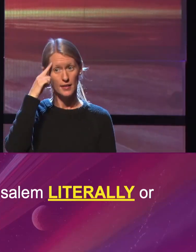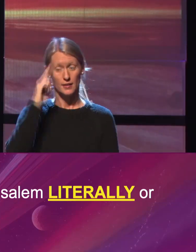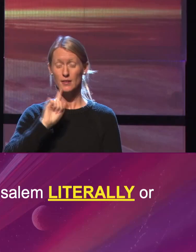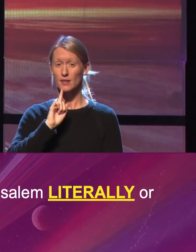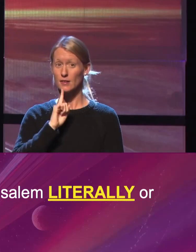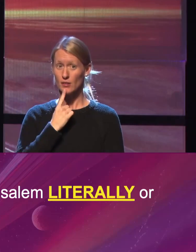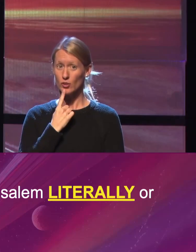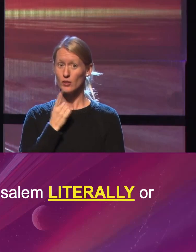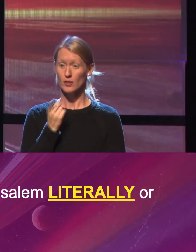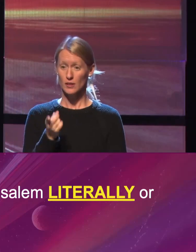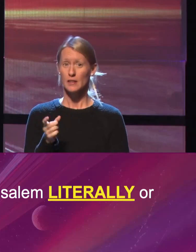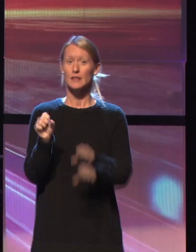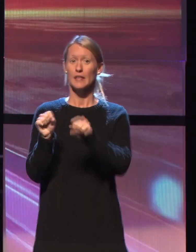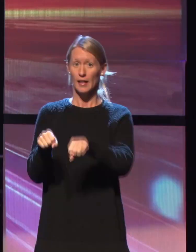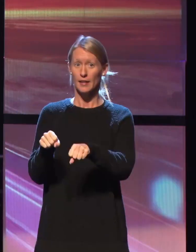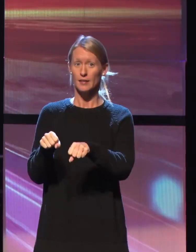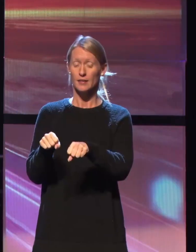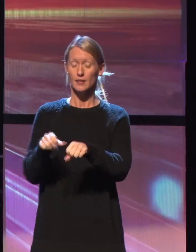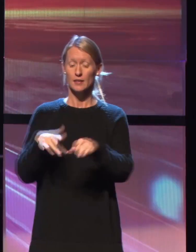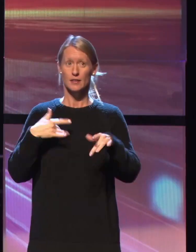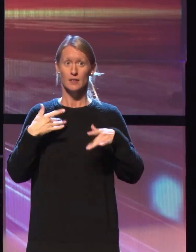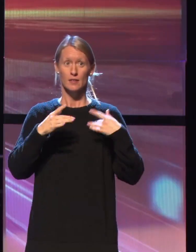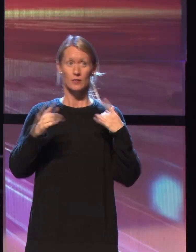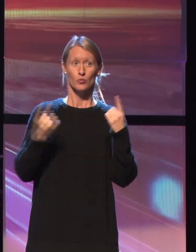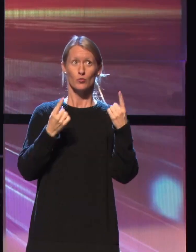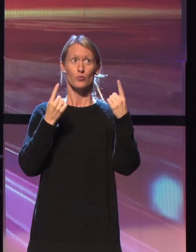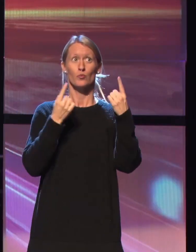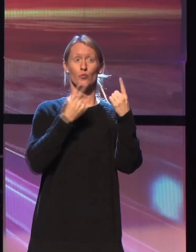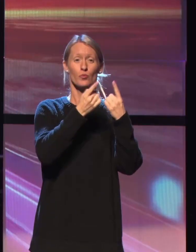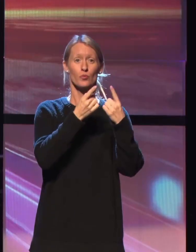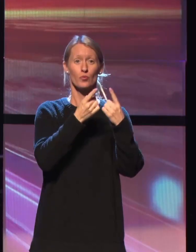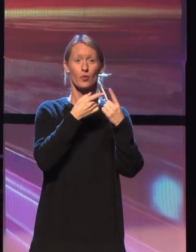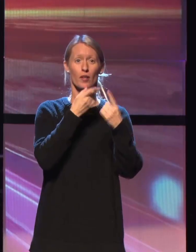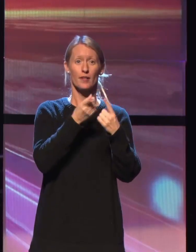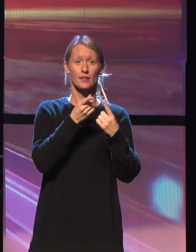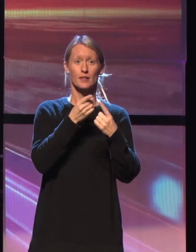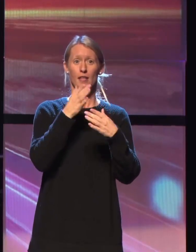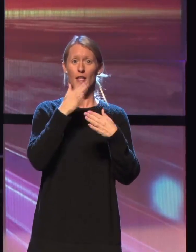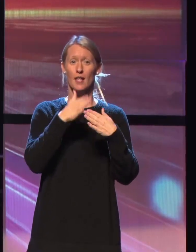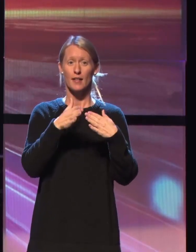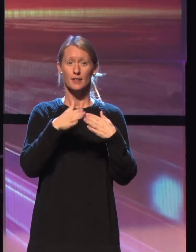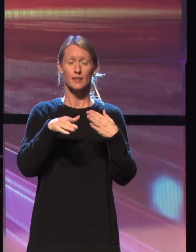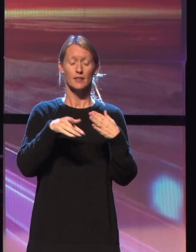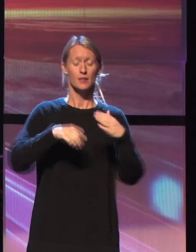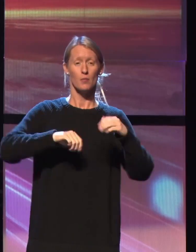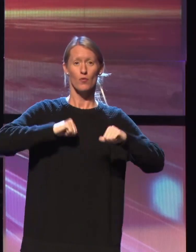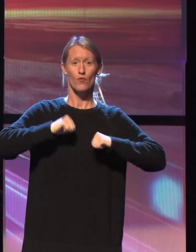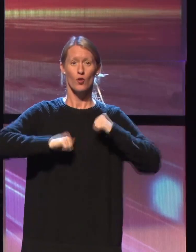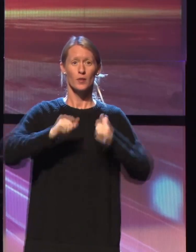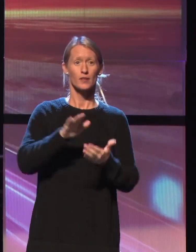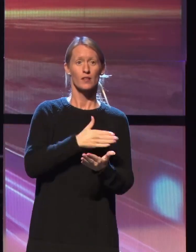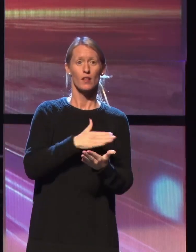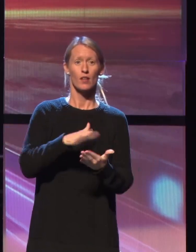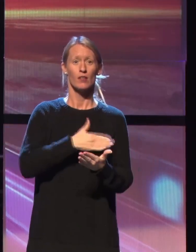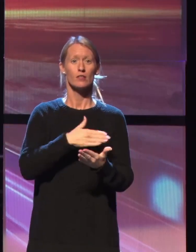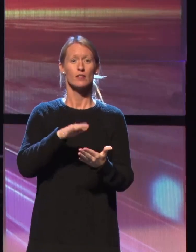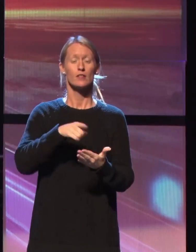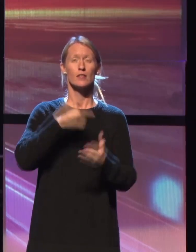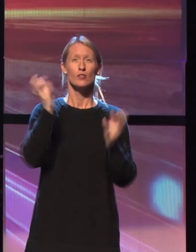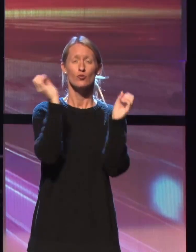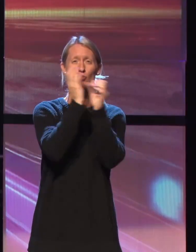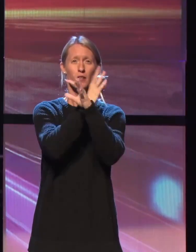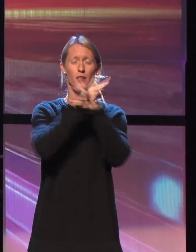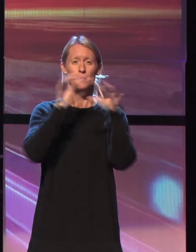seriously because it is the climax of the performance. It is the end of the dream. It's what John leaves us with, his dream,